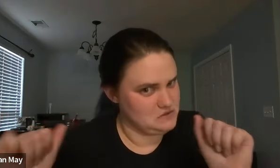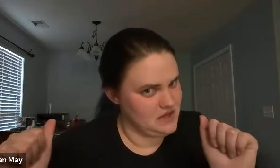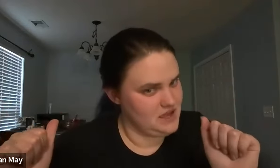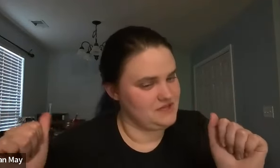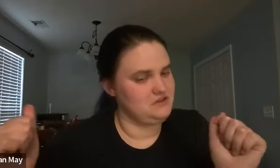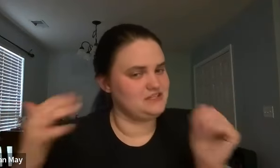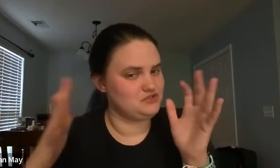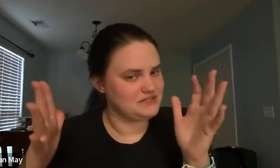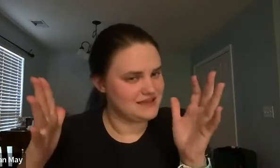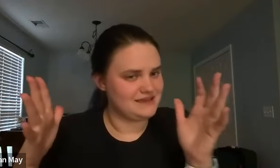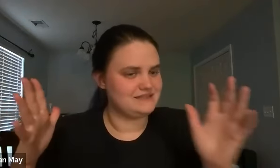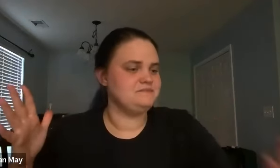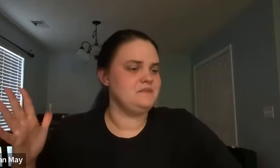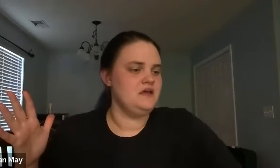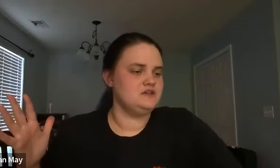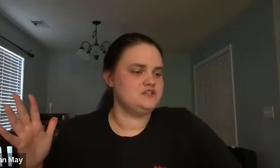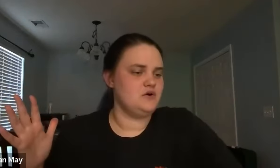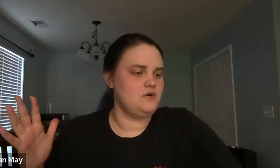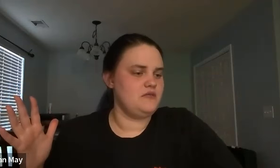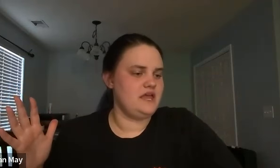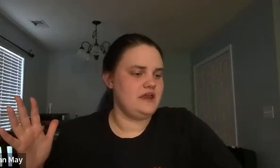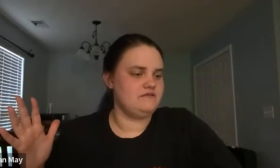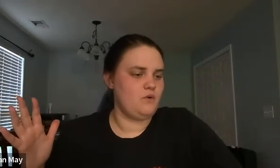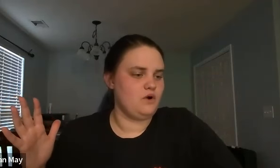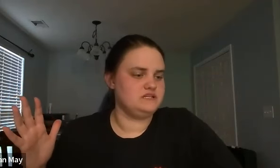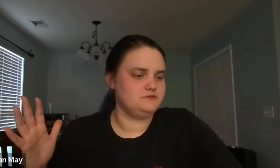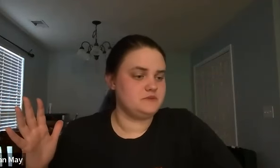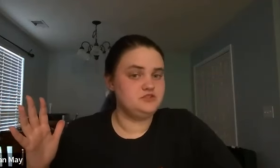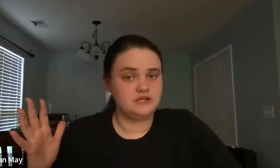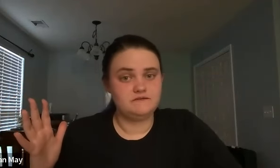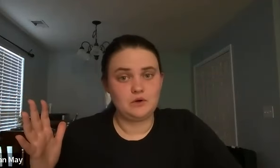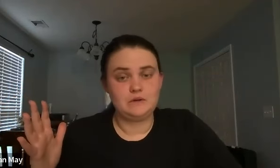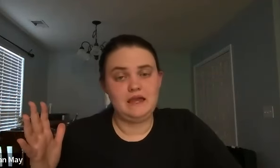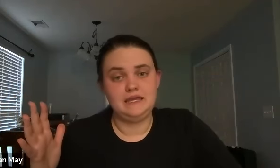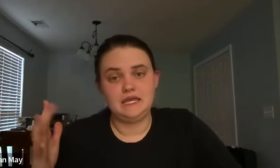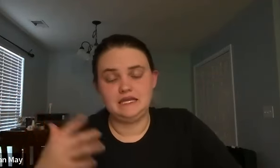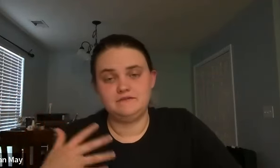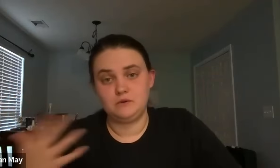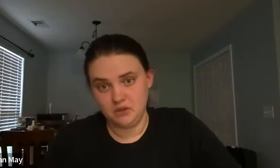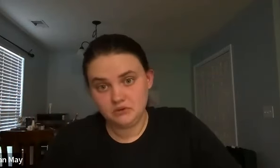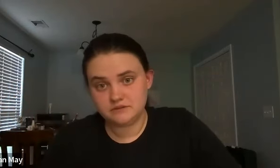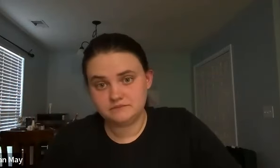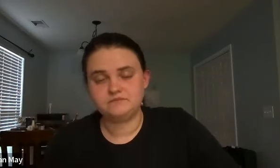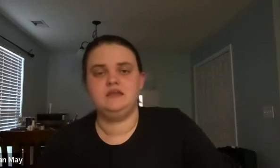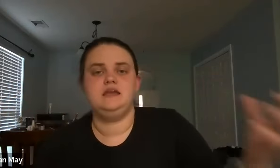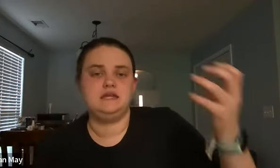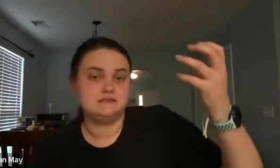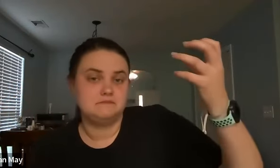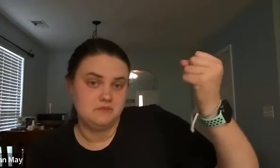okay. I'm gonna give you guys drink signs. So then for different types of drink, for like for milk, it's milk.